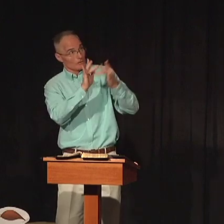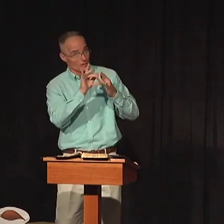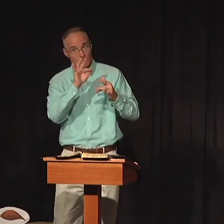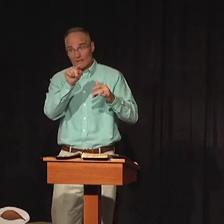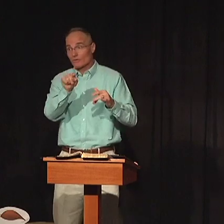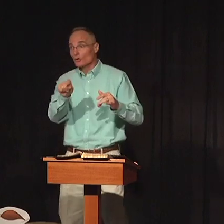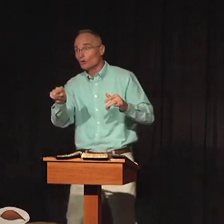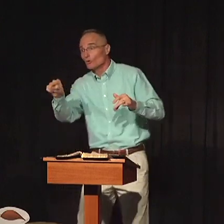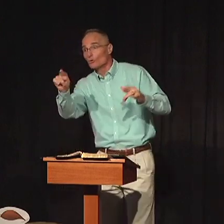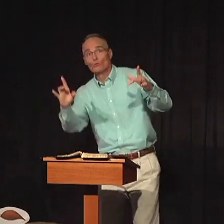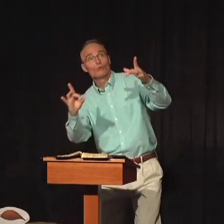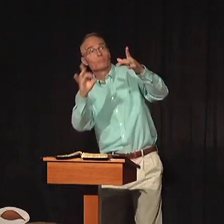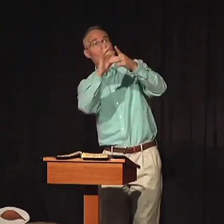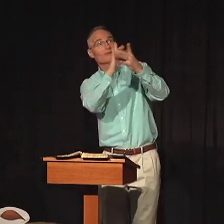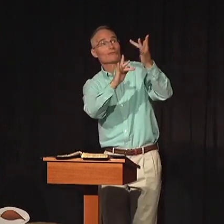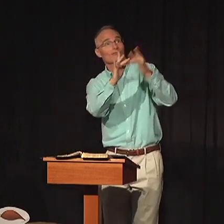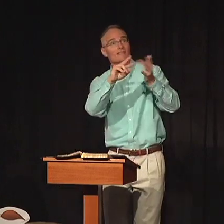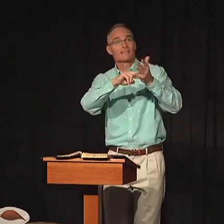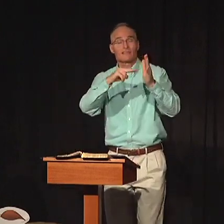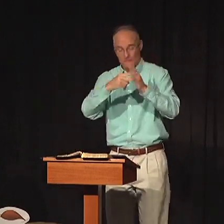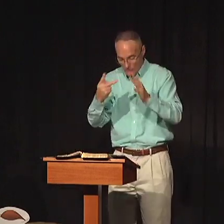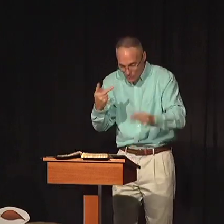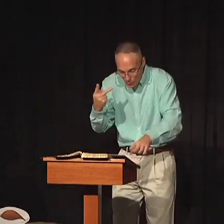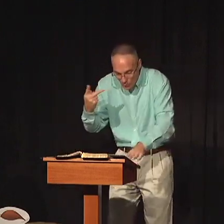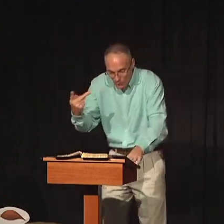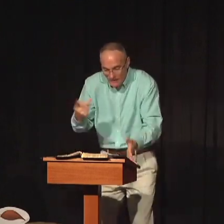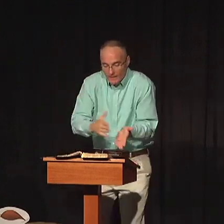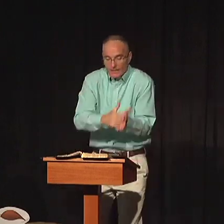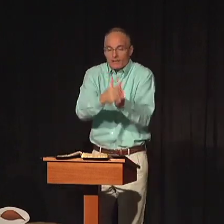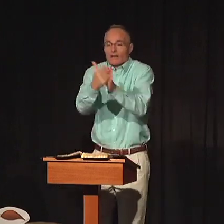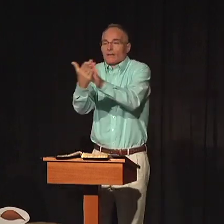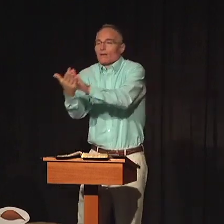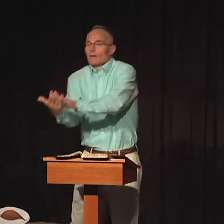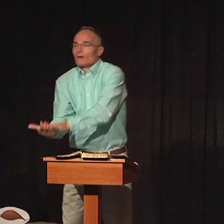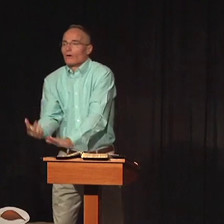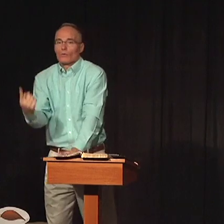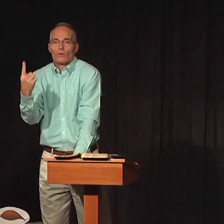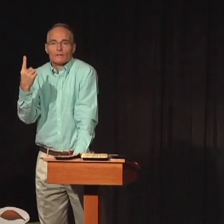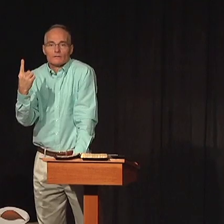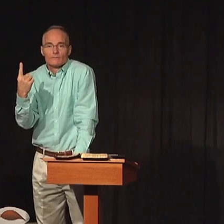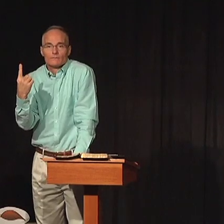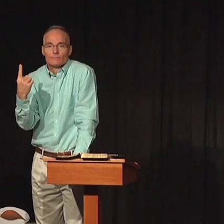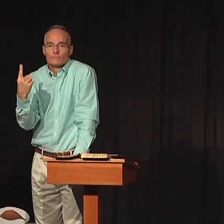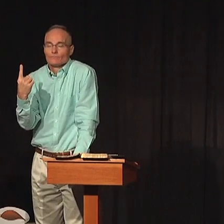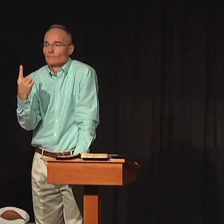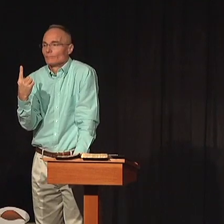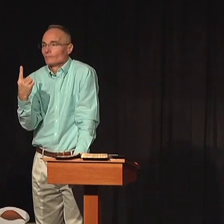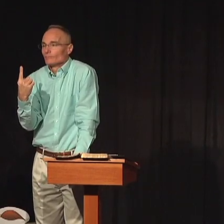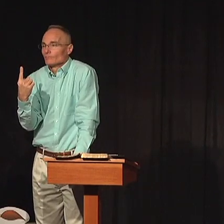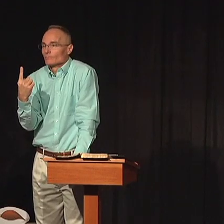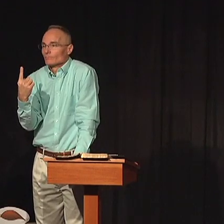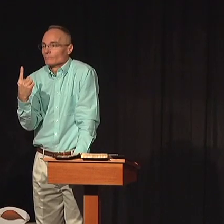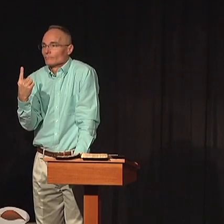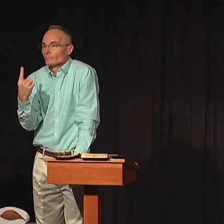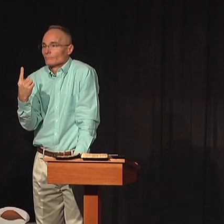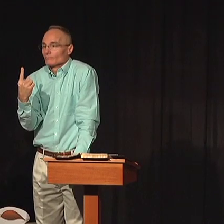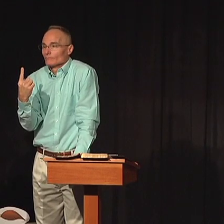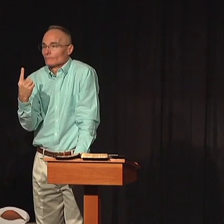If I belong to Jesus and you belong to Jesus, that means we have become one.